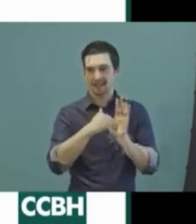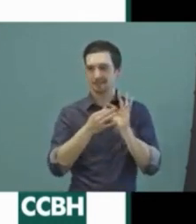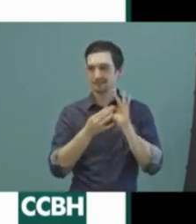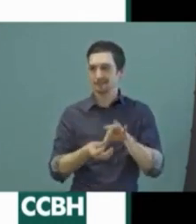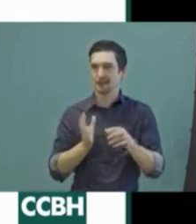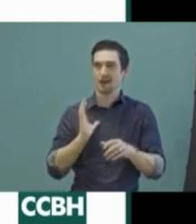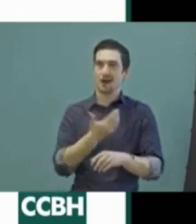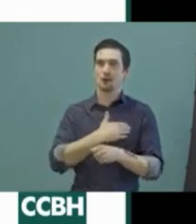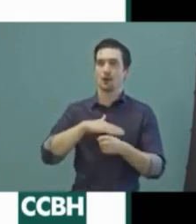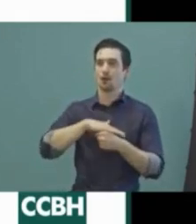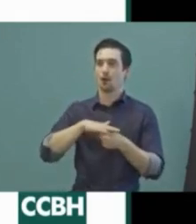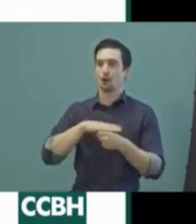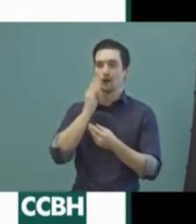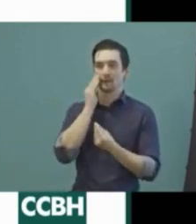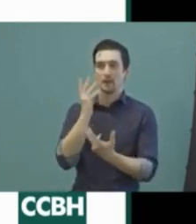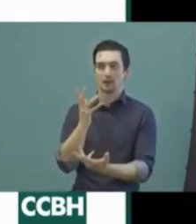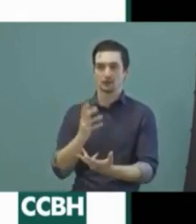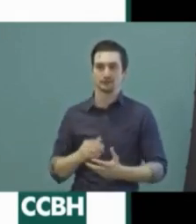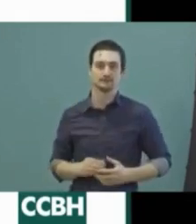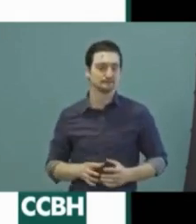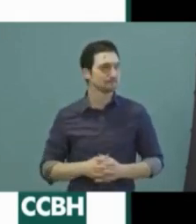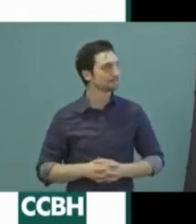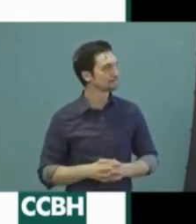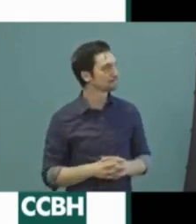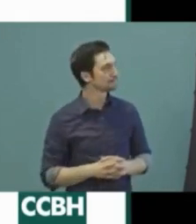local information.